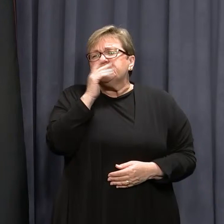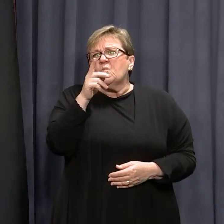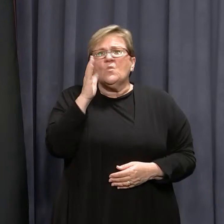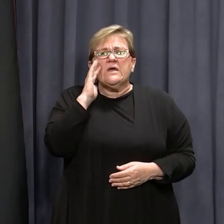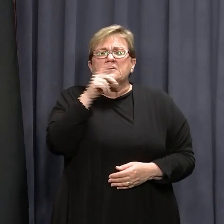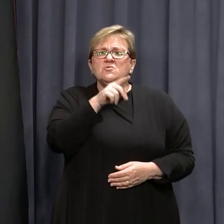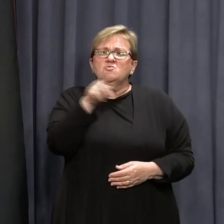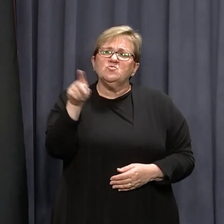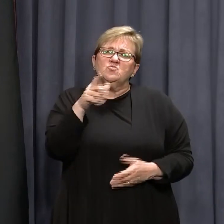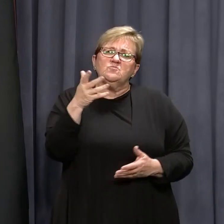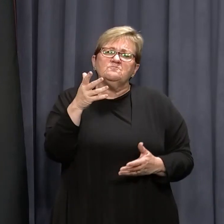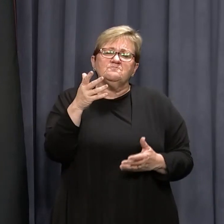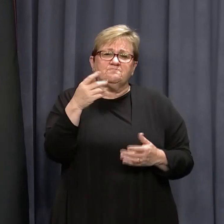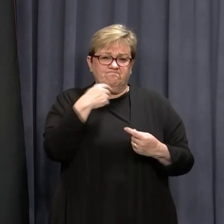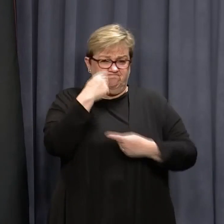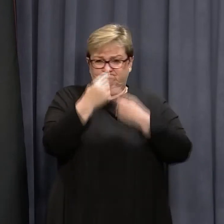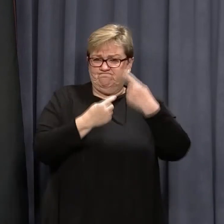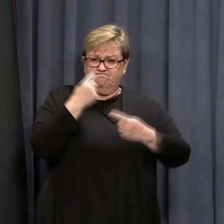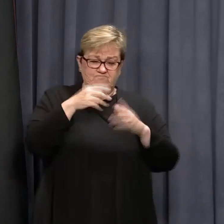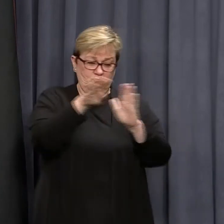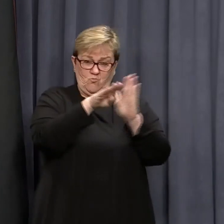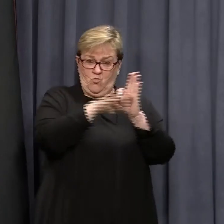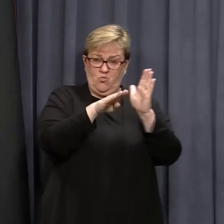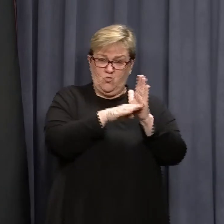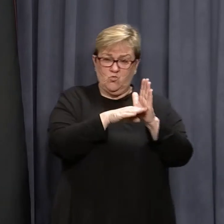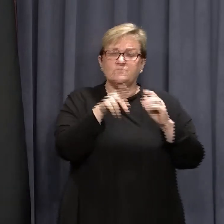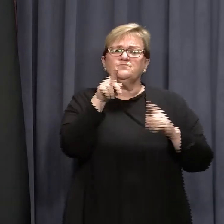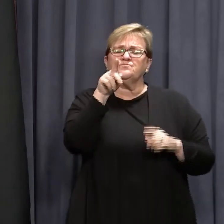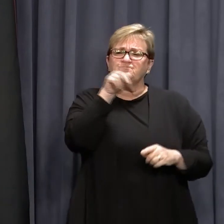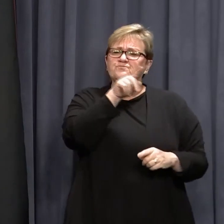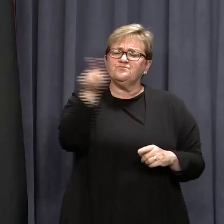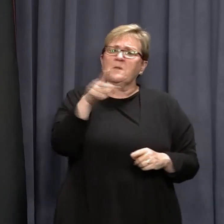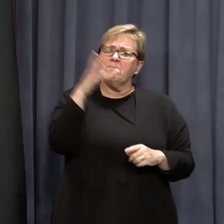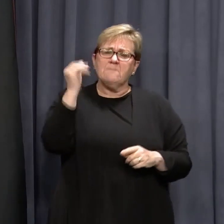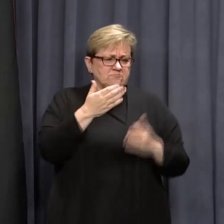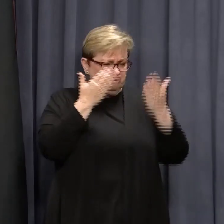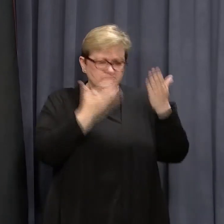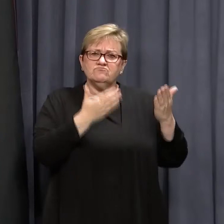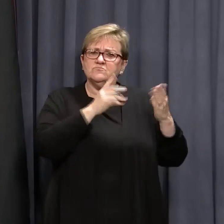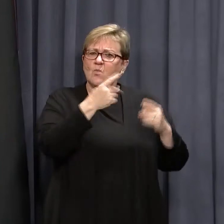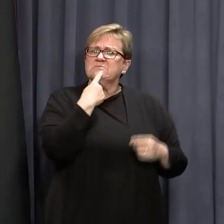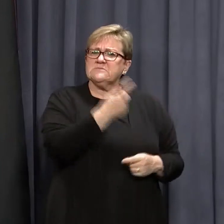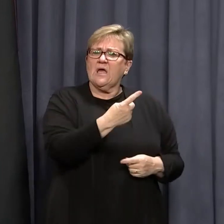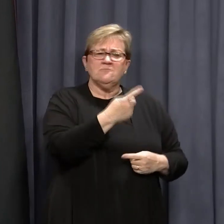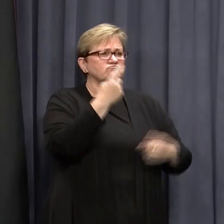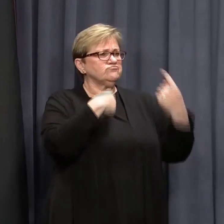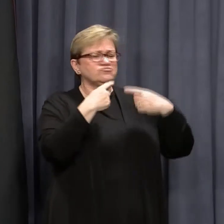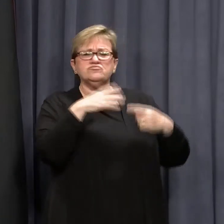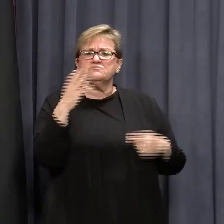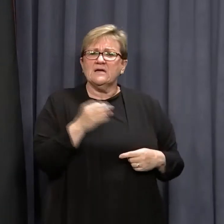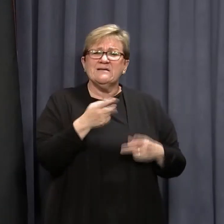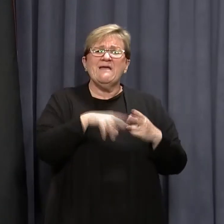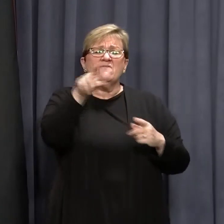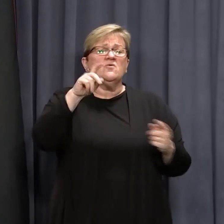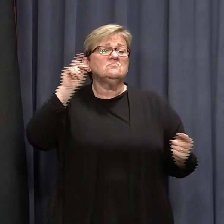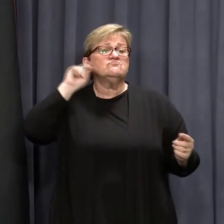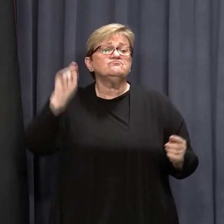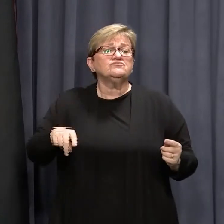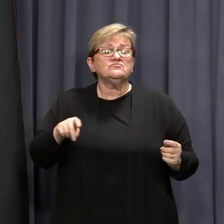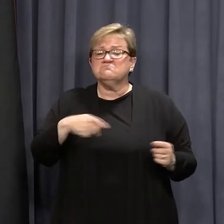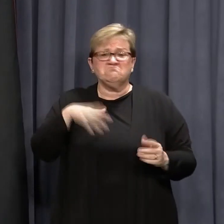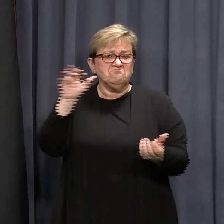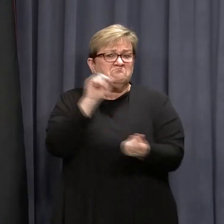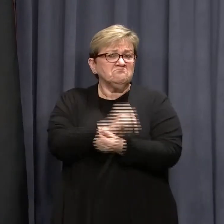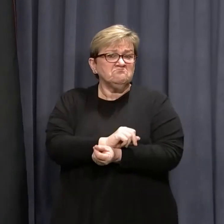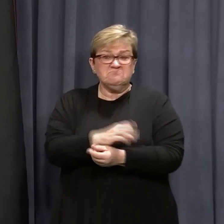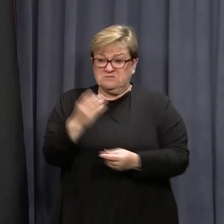are given a direction, you are required to comply with that. You run the risk of imprisonment. Some people